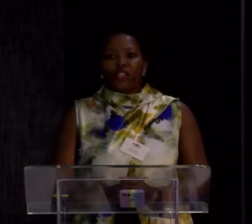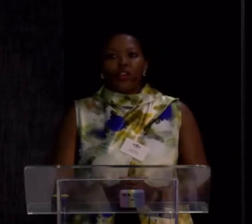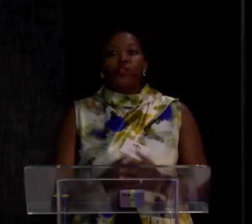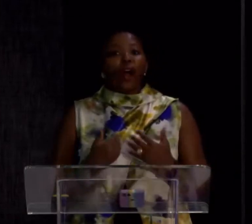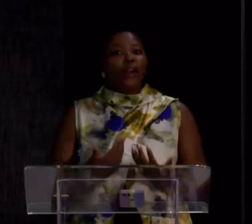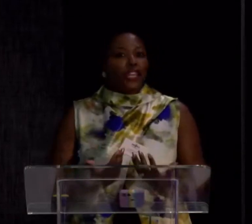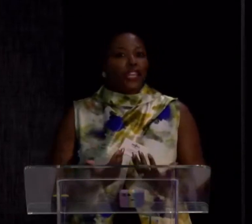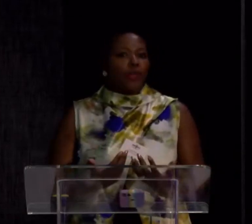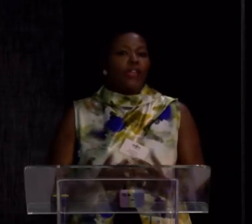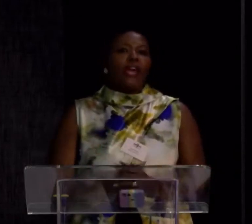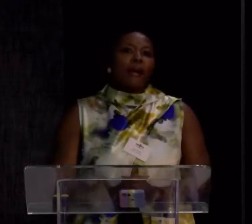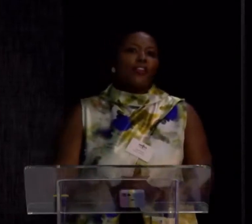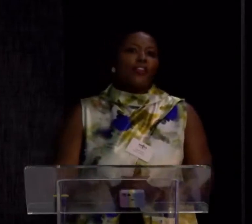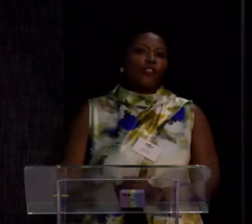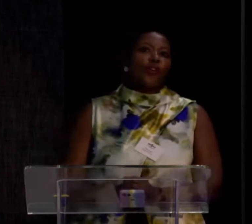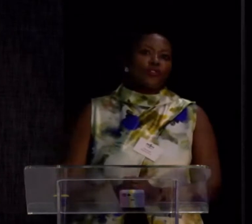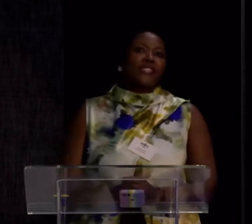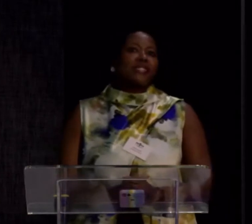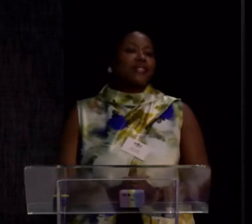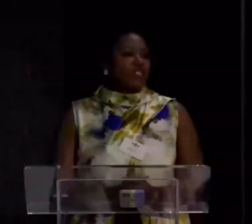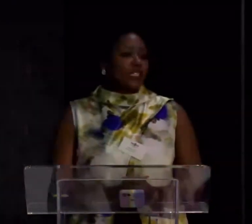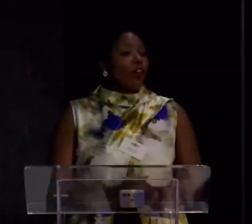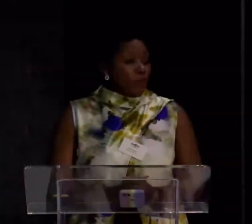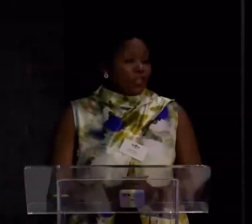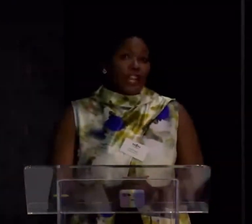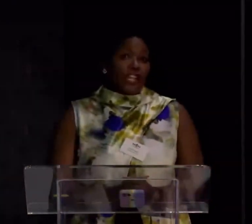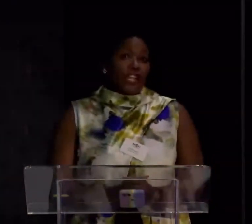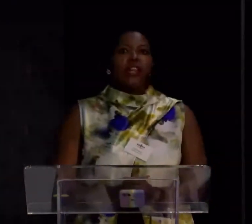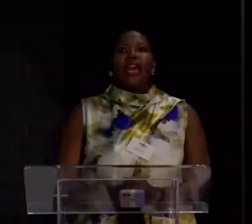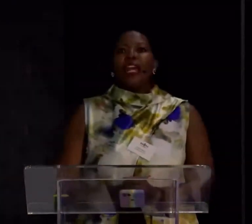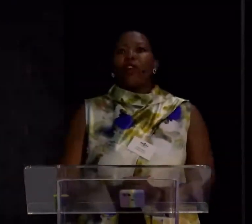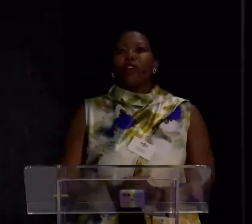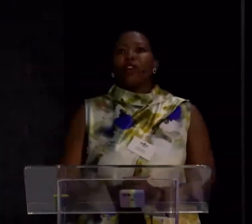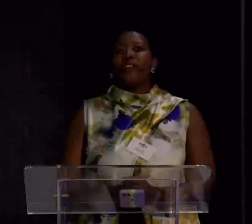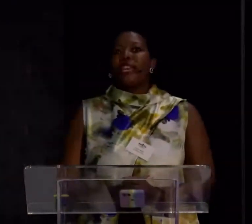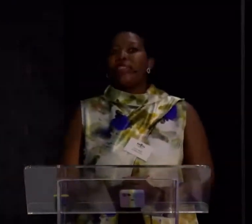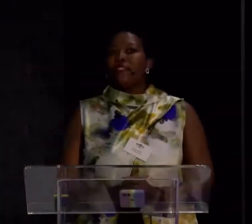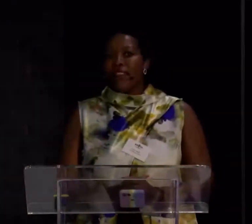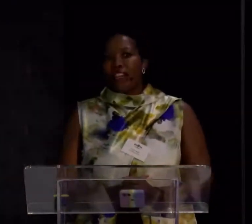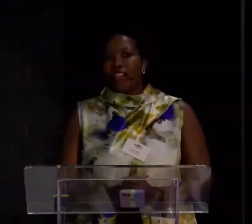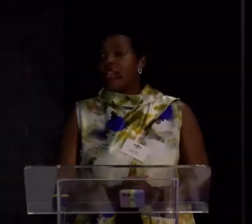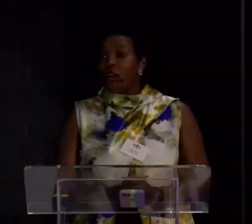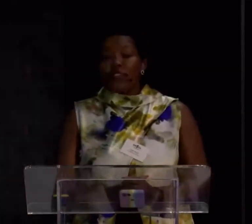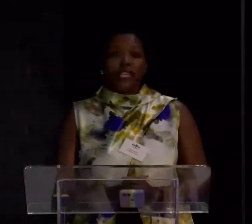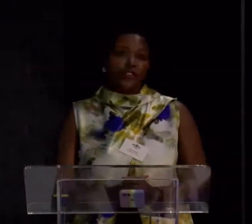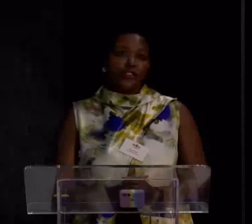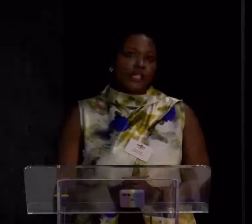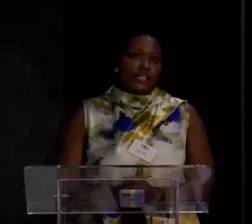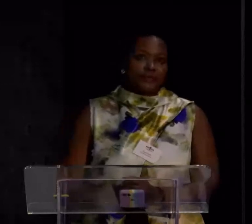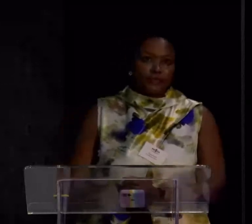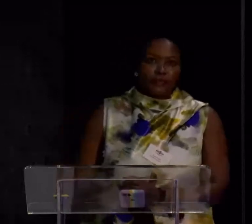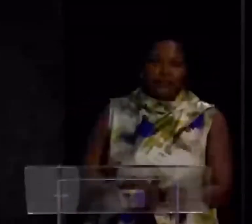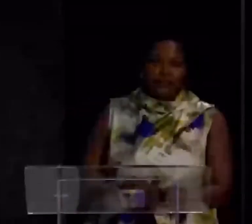going to talk to our economy, but it also raises the risks of immigration and also the flight risk of the key